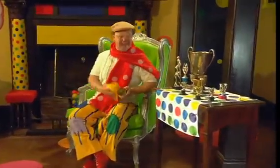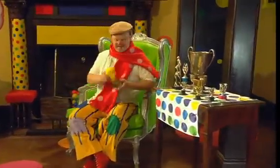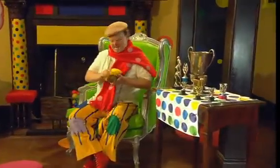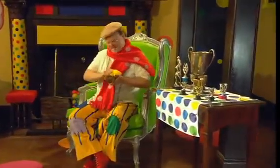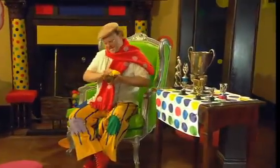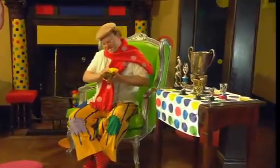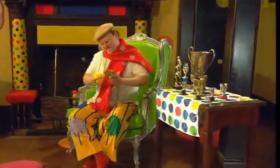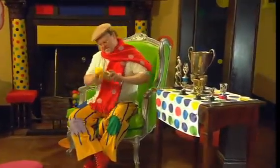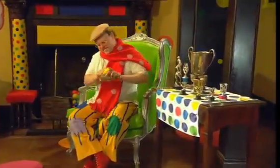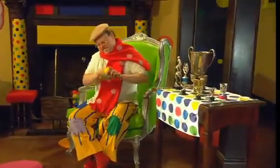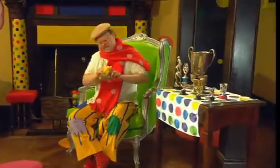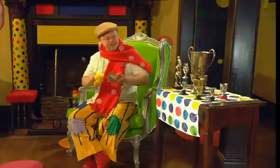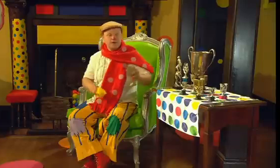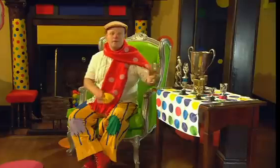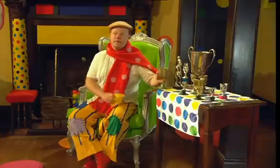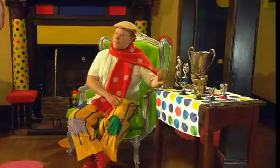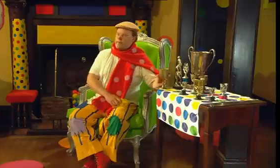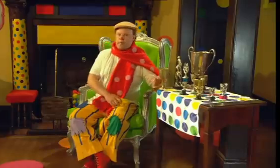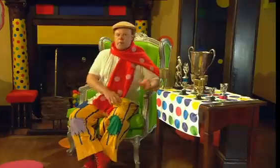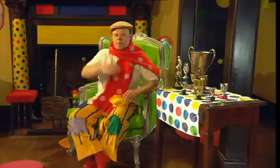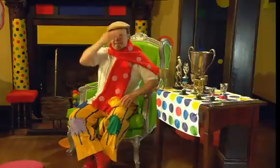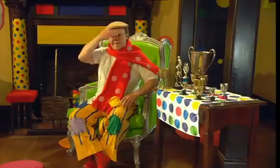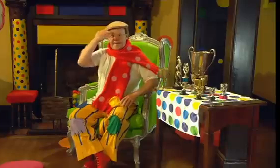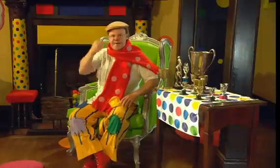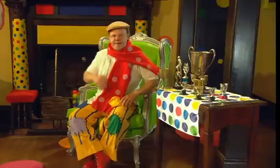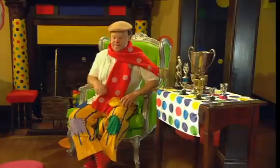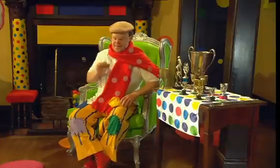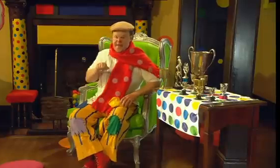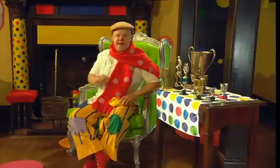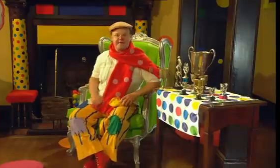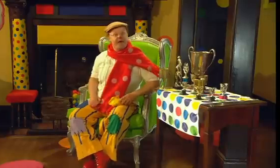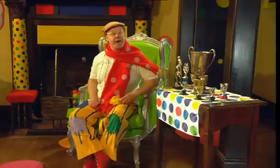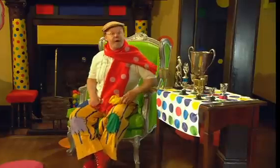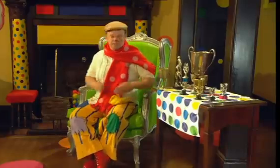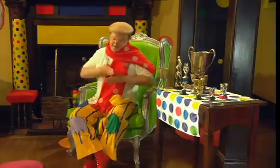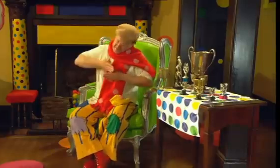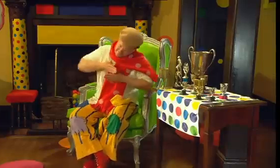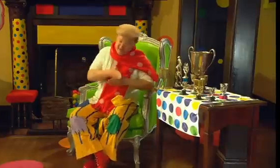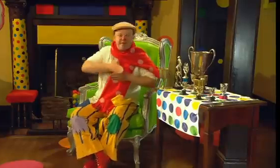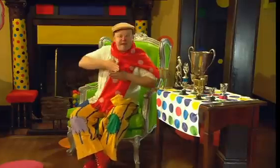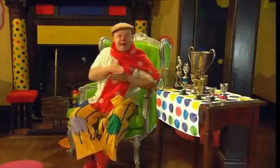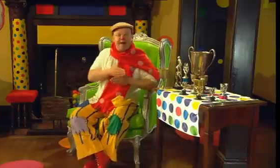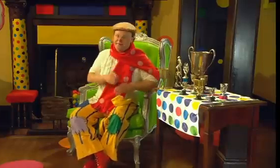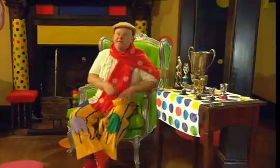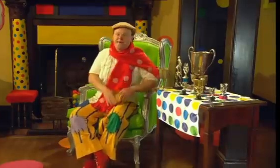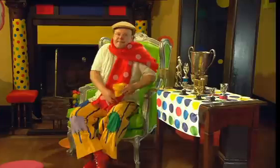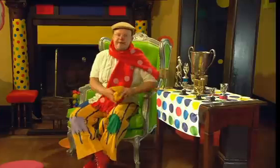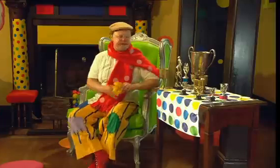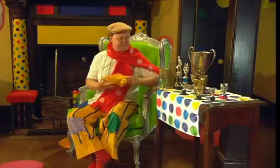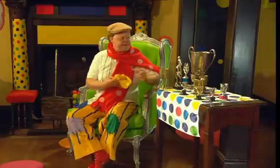Are you working hard, Grandad Tumble? Phew, yes, I'm working very hard. Are